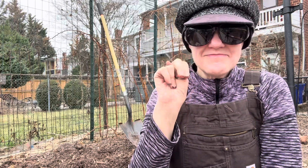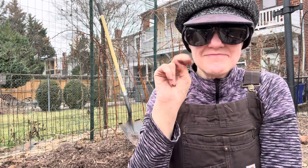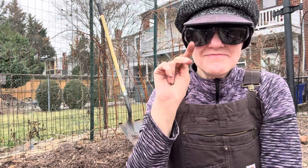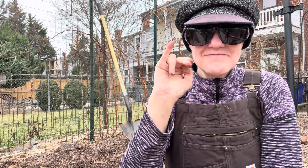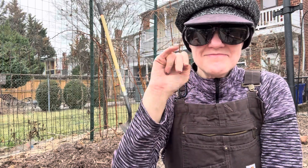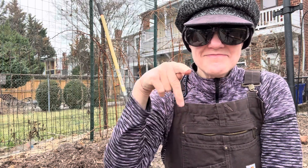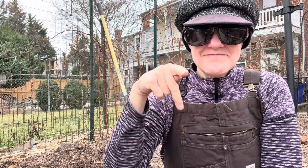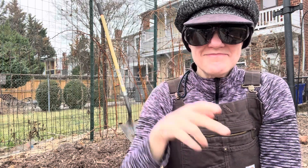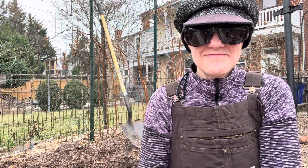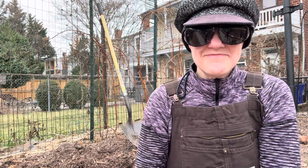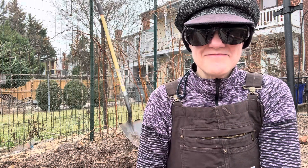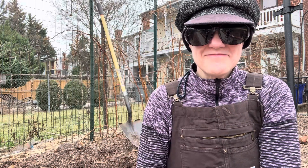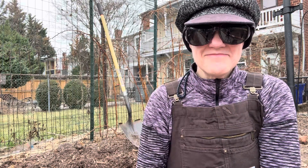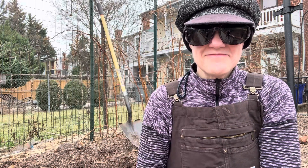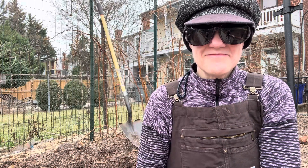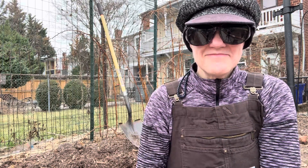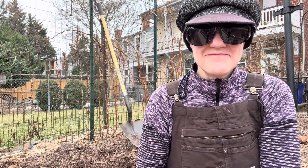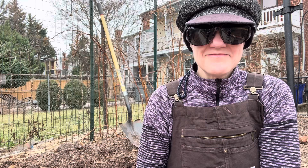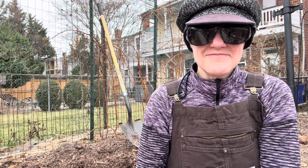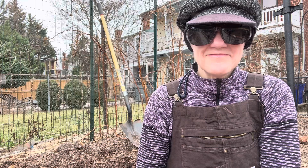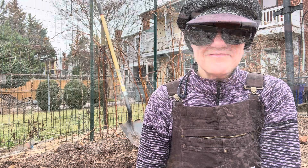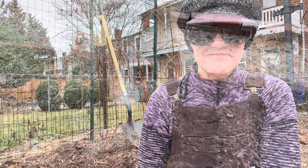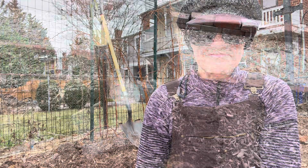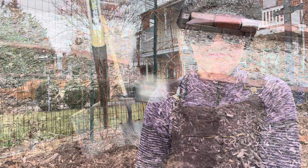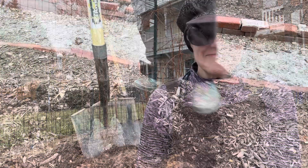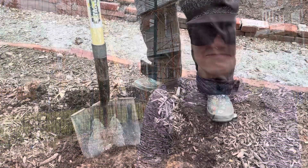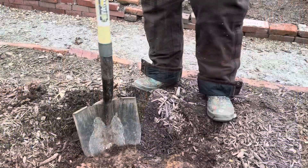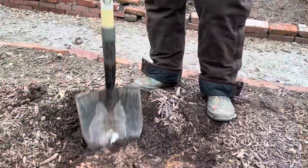my number one gardening tip.